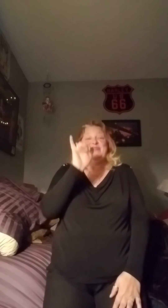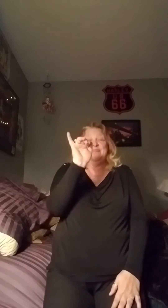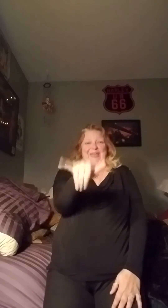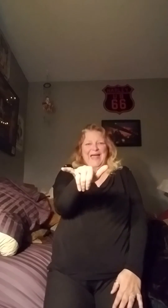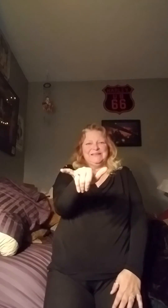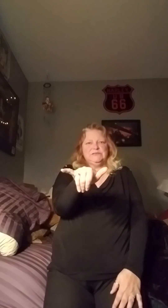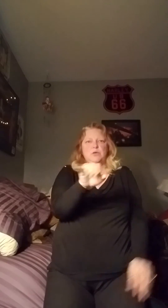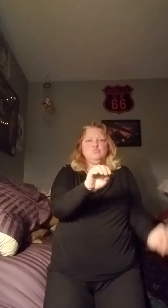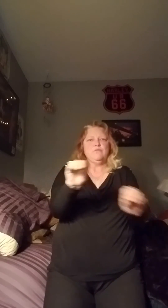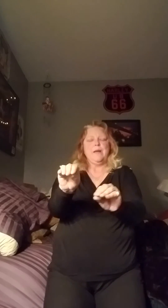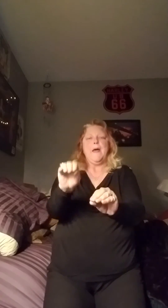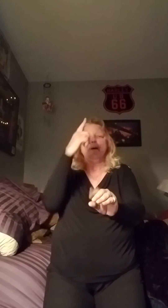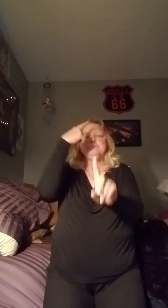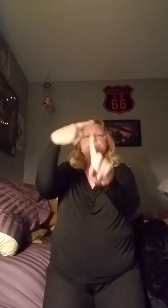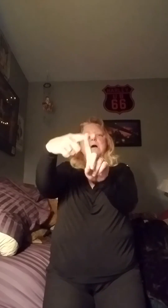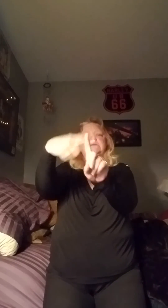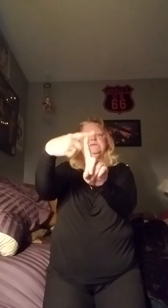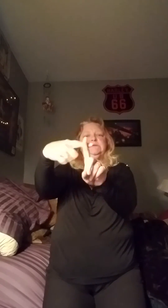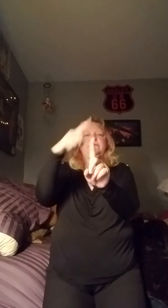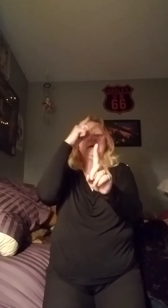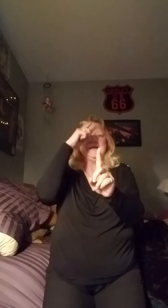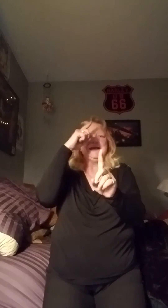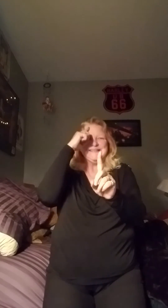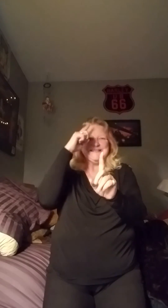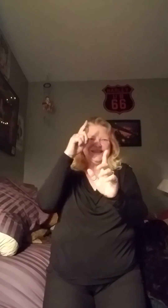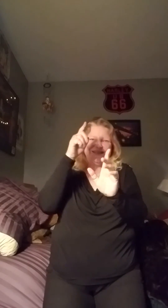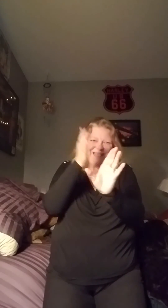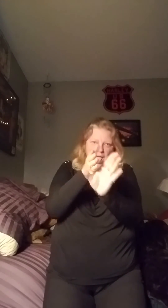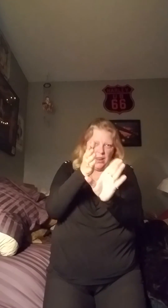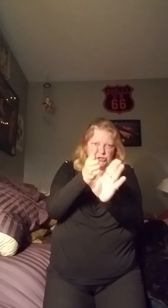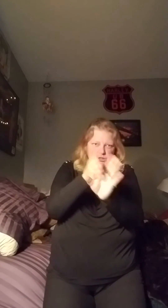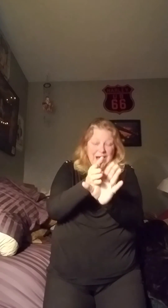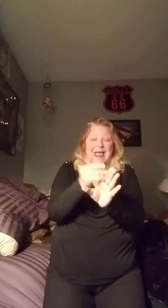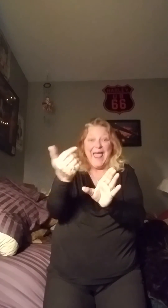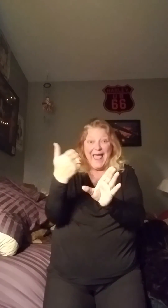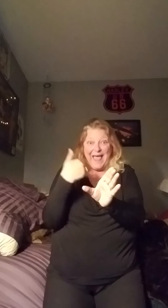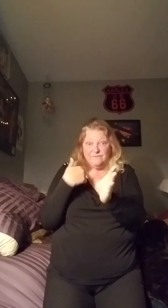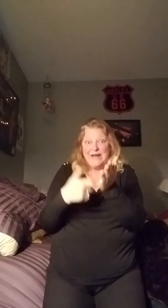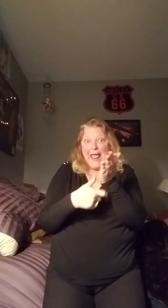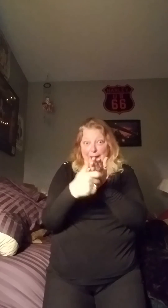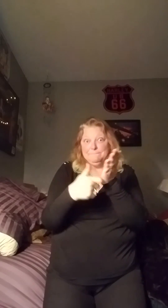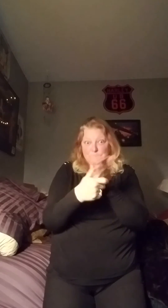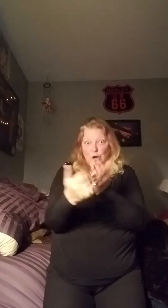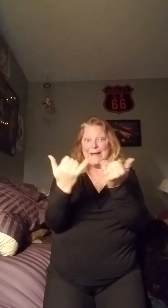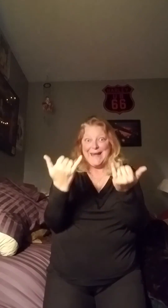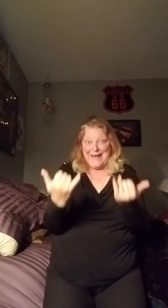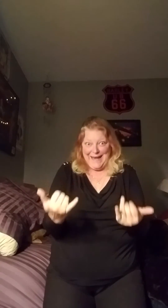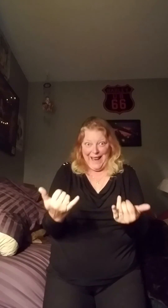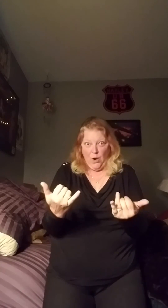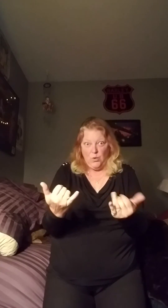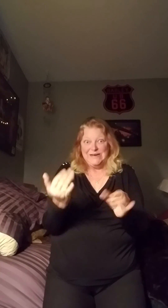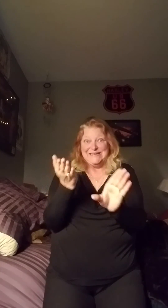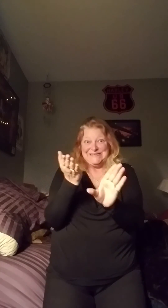as positive psychology, and it has its own handbook now, the Handbook of Positive Psychology, listing